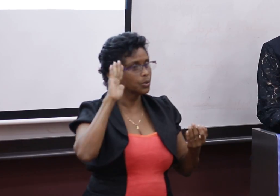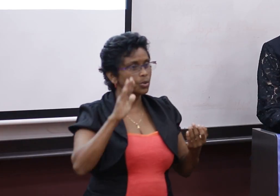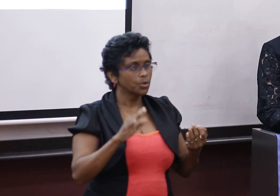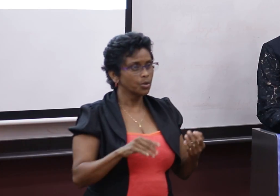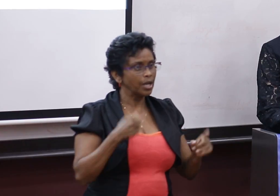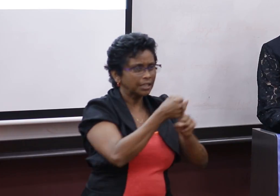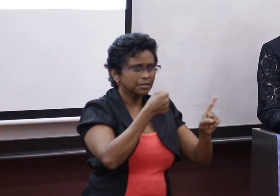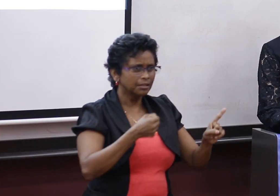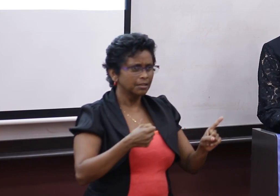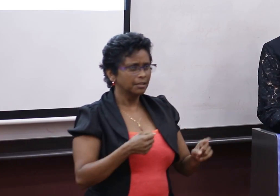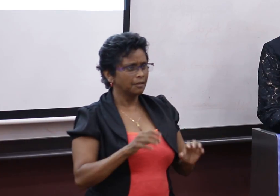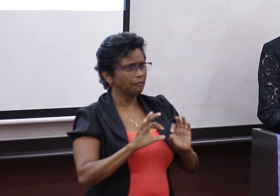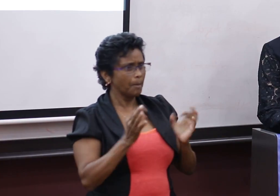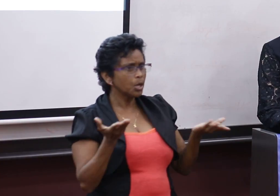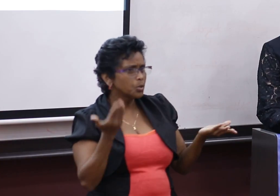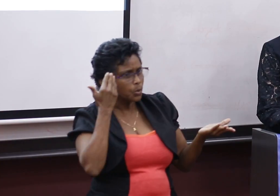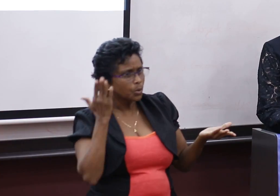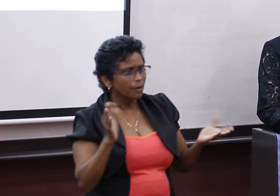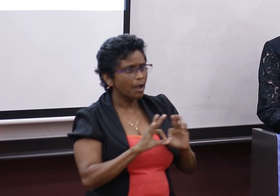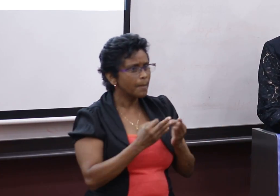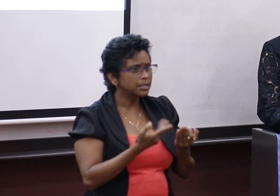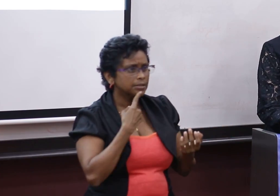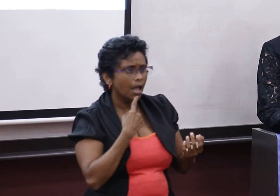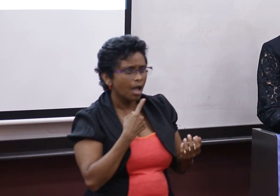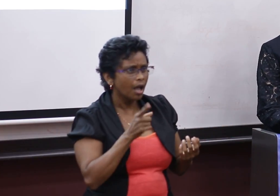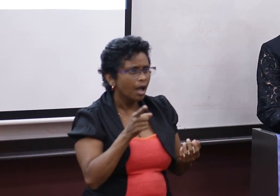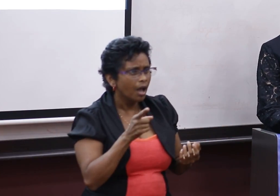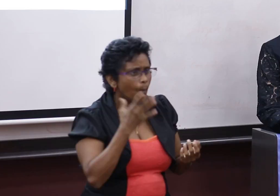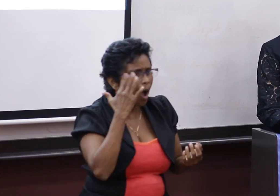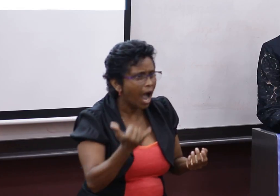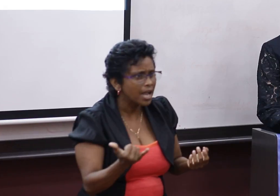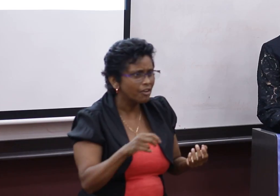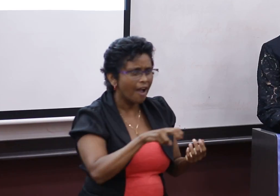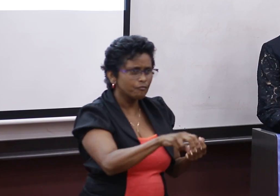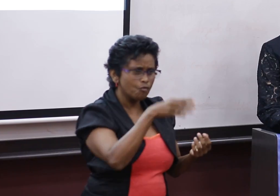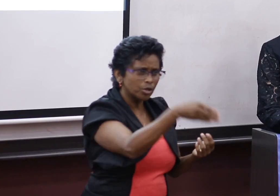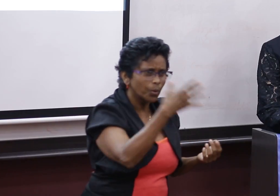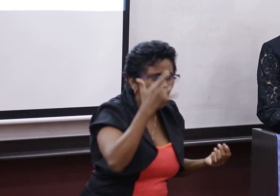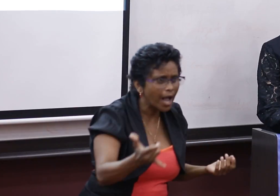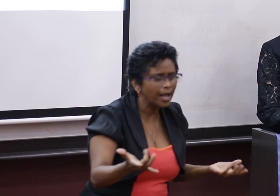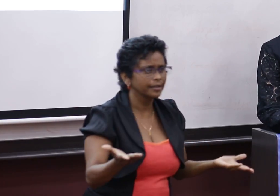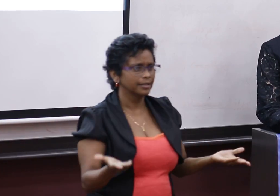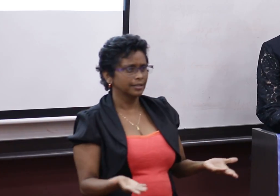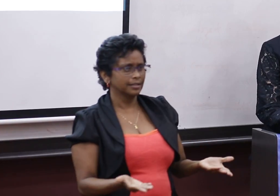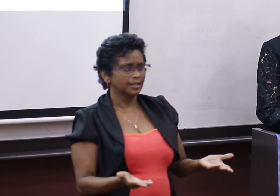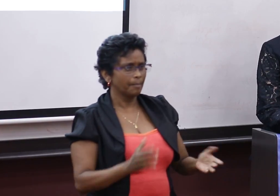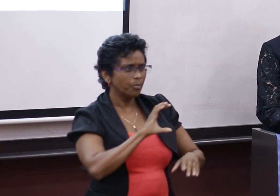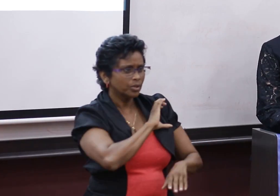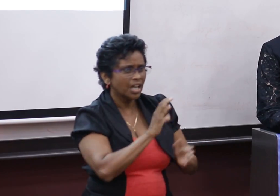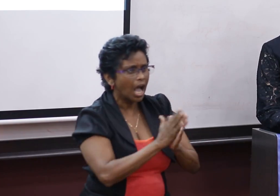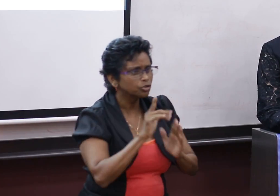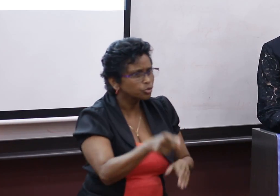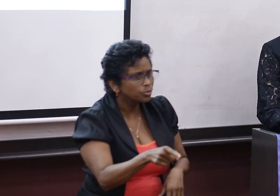the family was saying that, I don't know why he would want to cross the road. And then the police asked, well, they have given